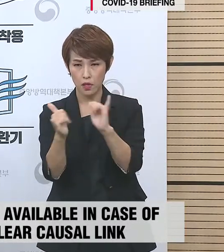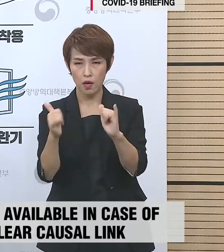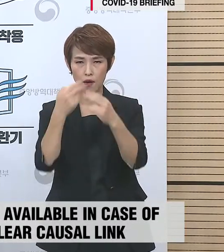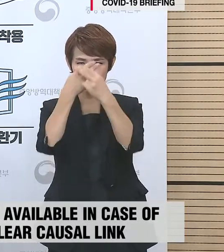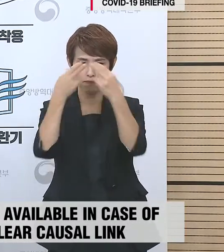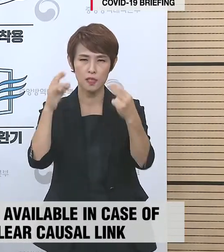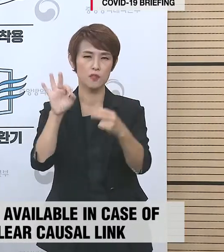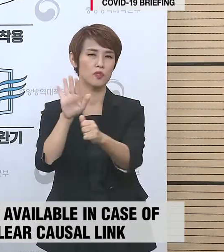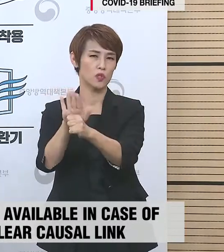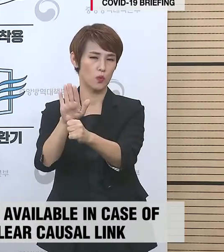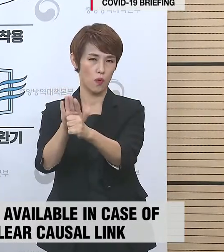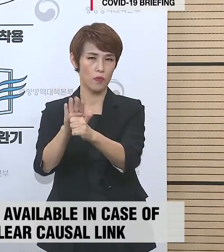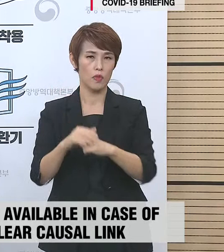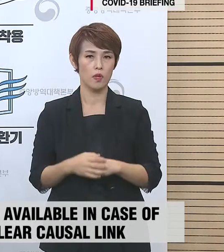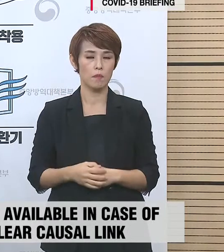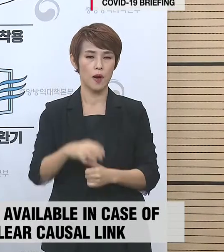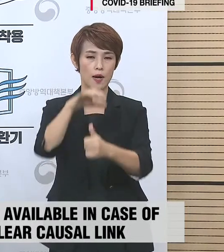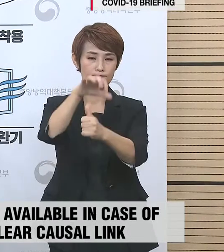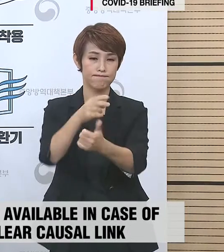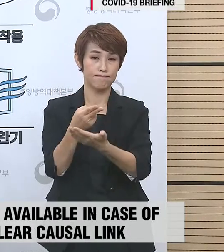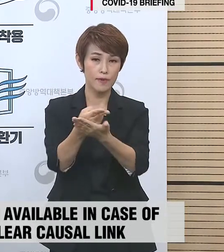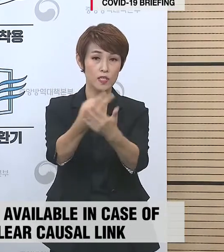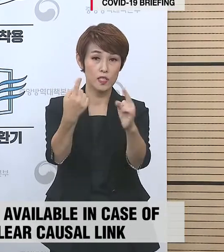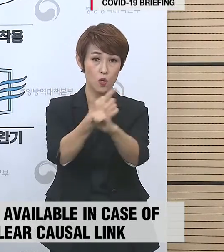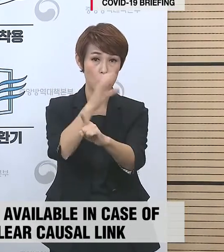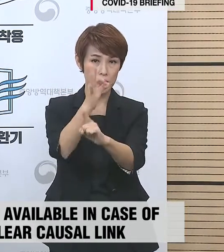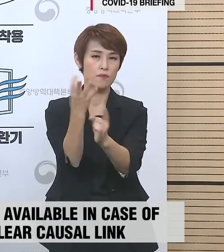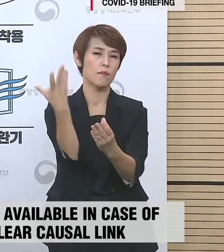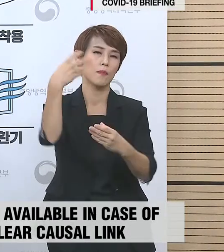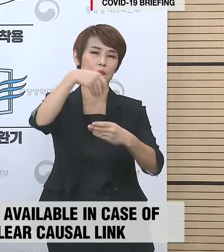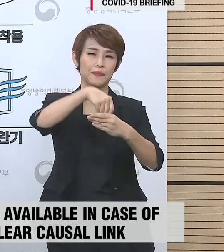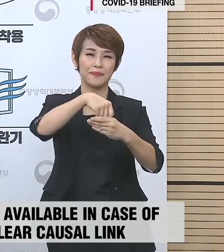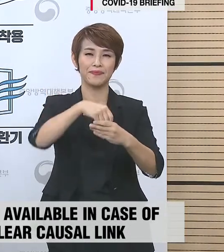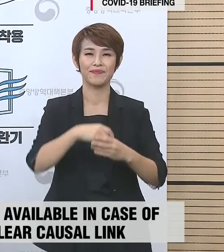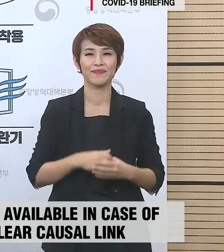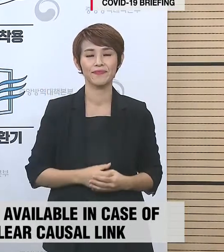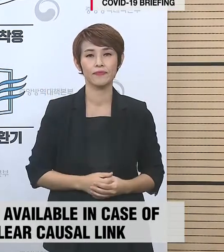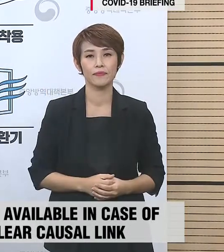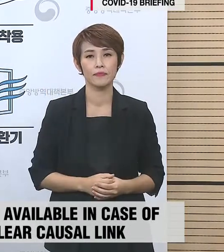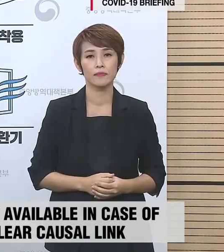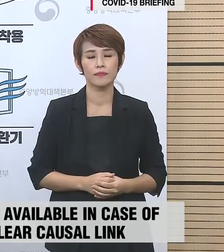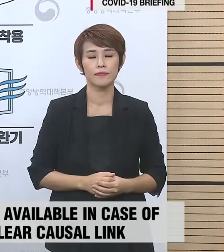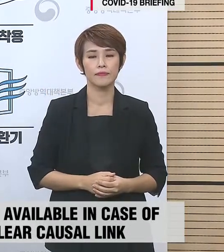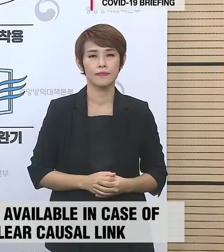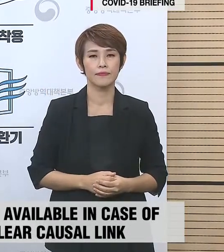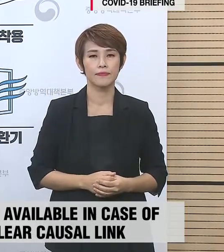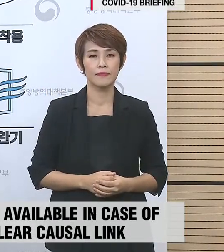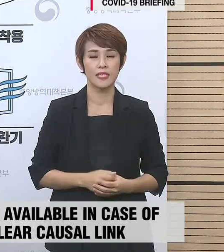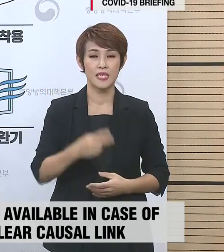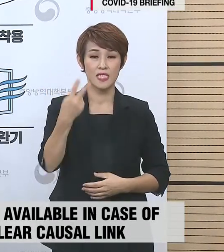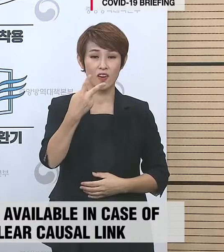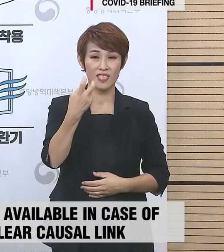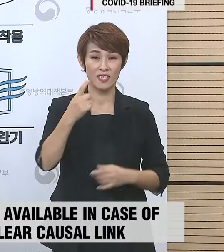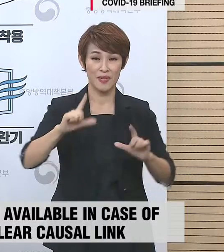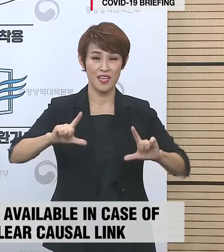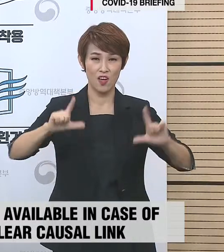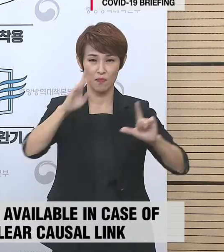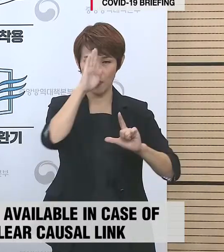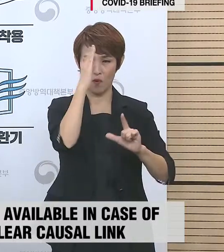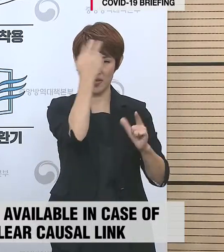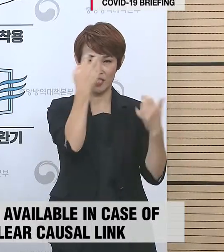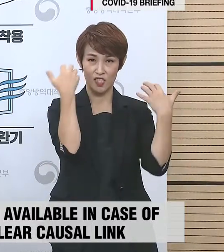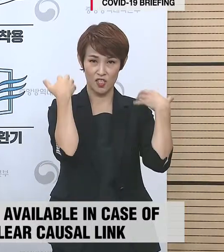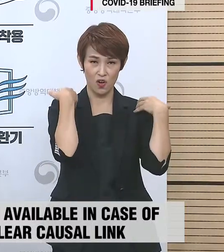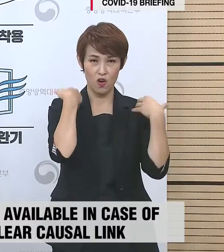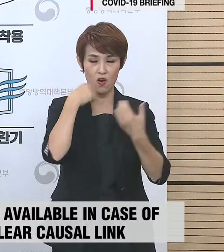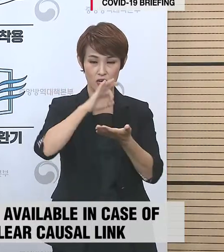who are on isolation, and also the treatment that are needed for isolated people and patients.